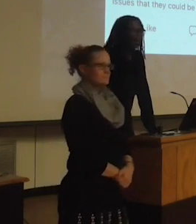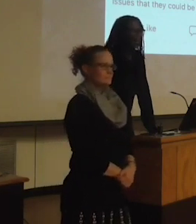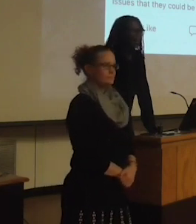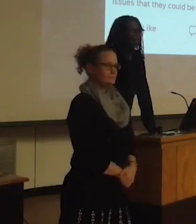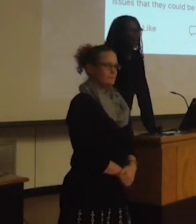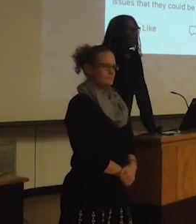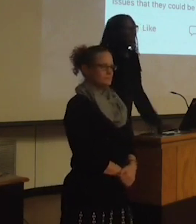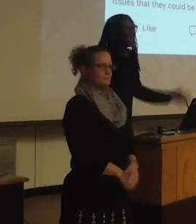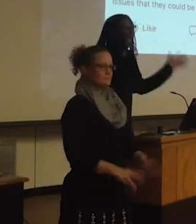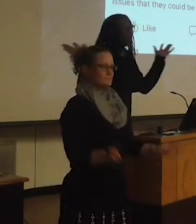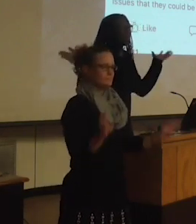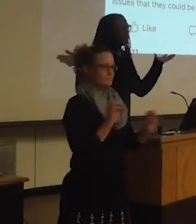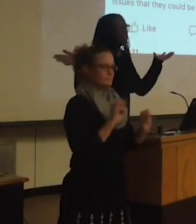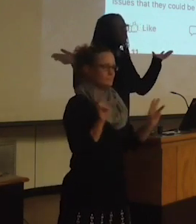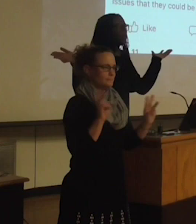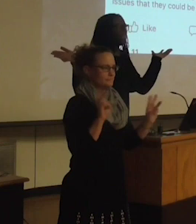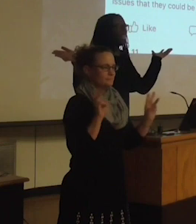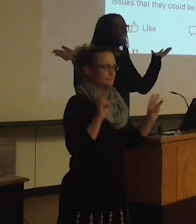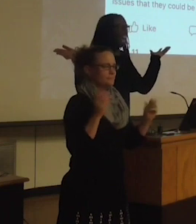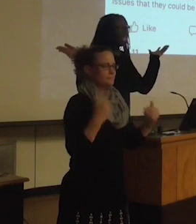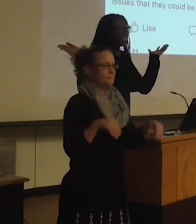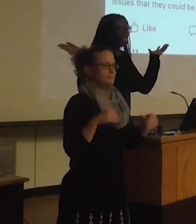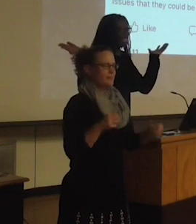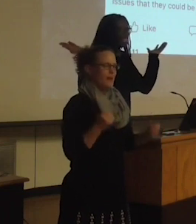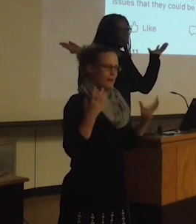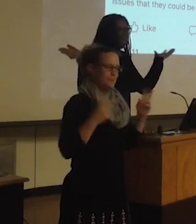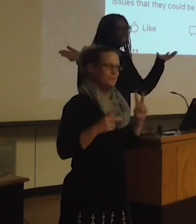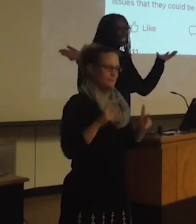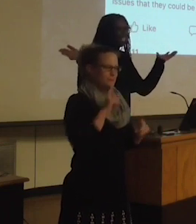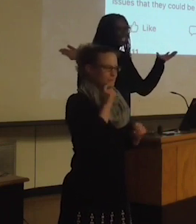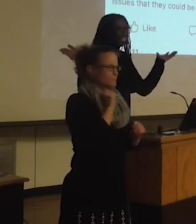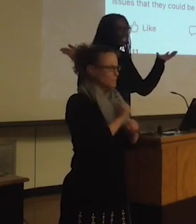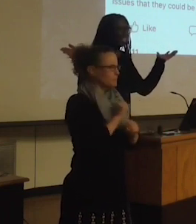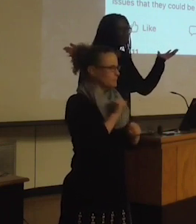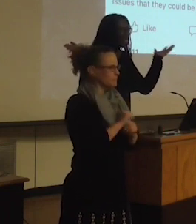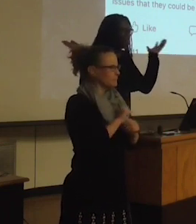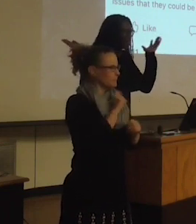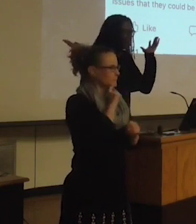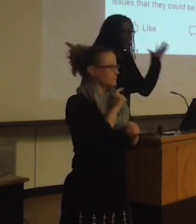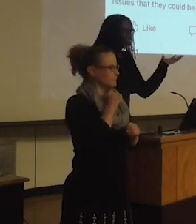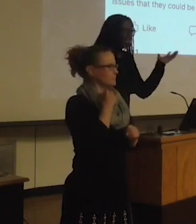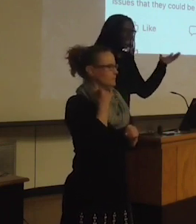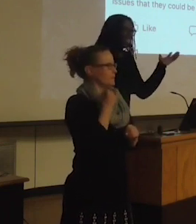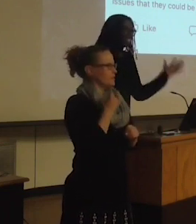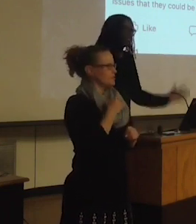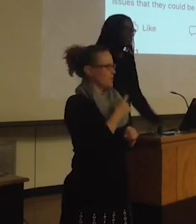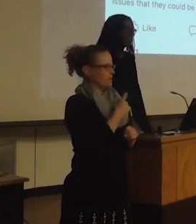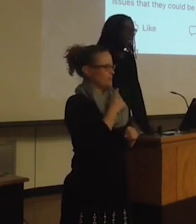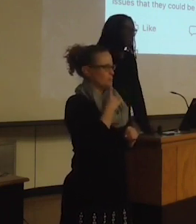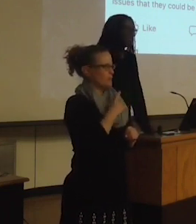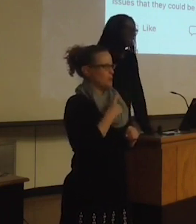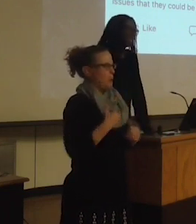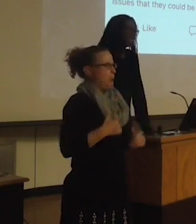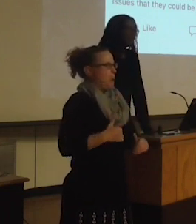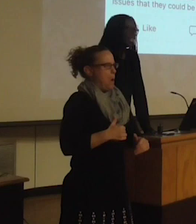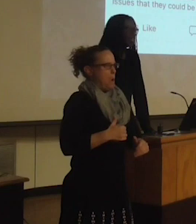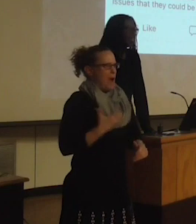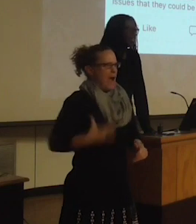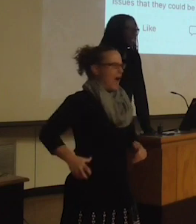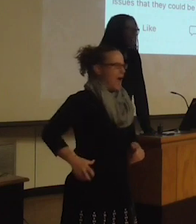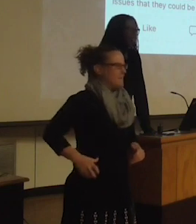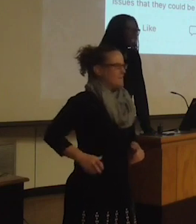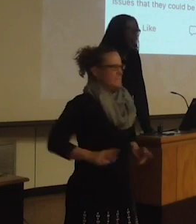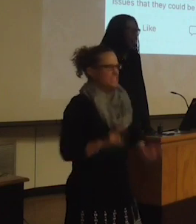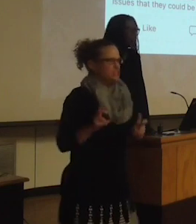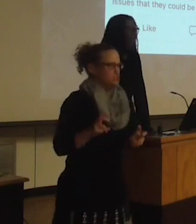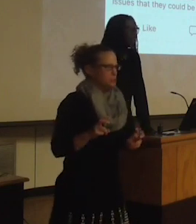Wow. How many people like actually imagine that this was a burning issue for black people unless it was